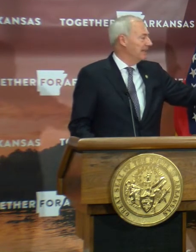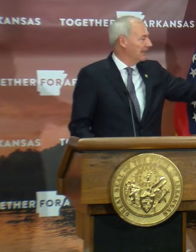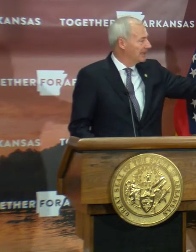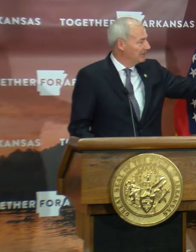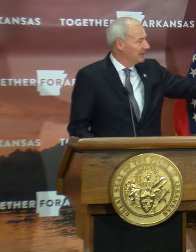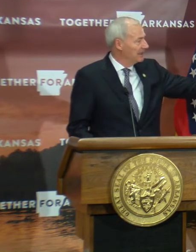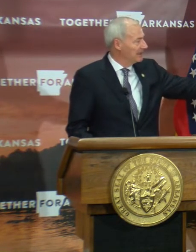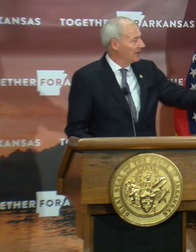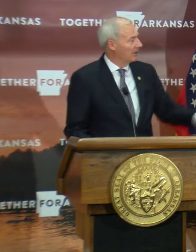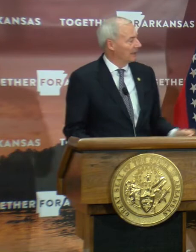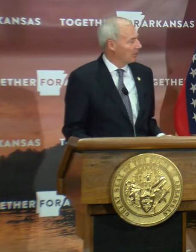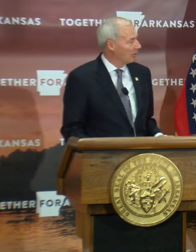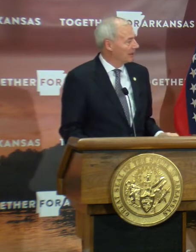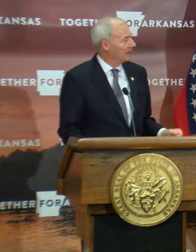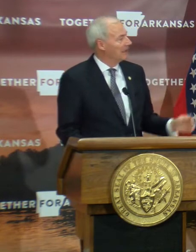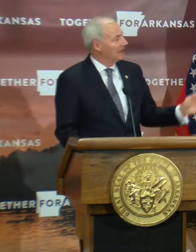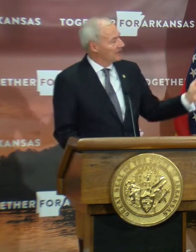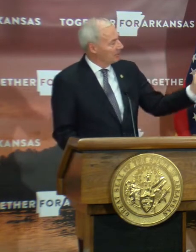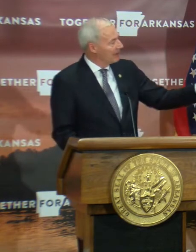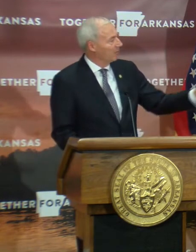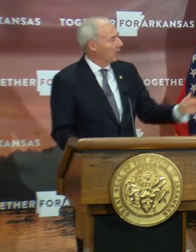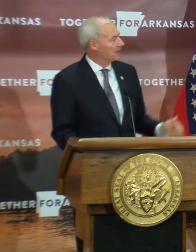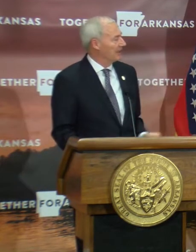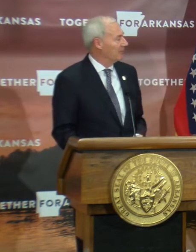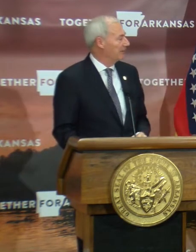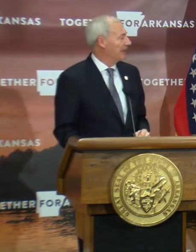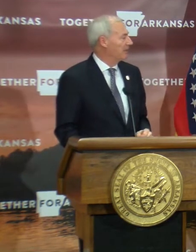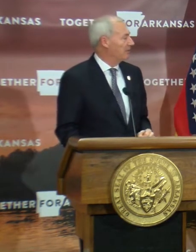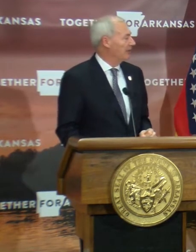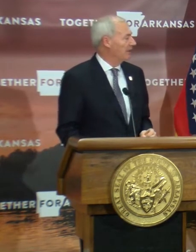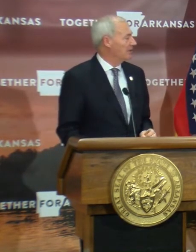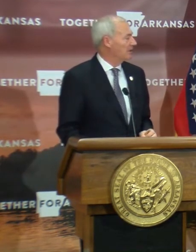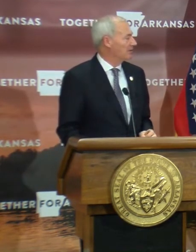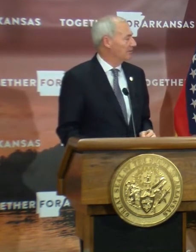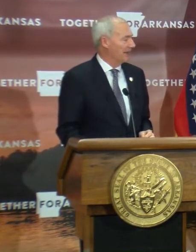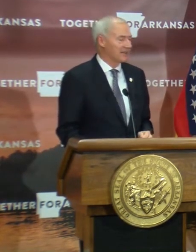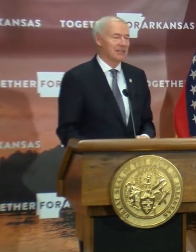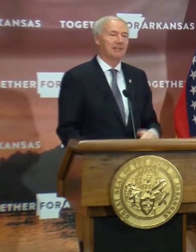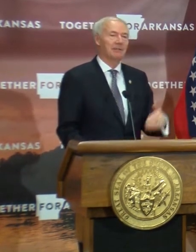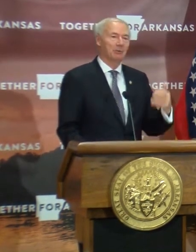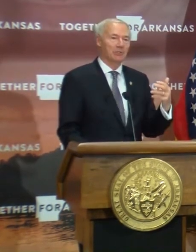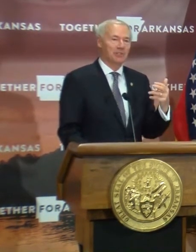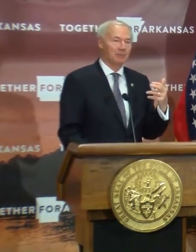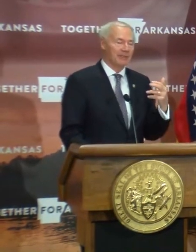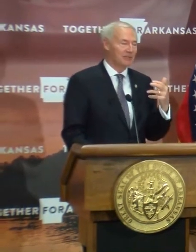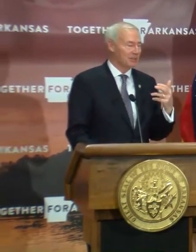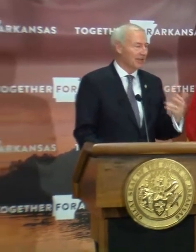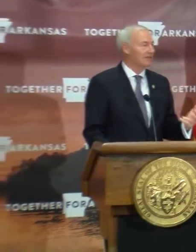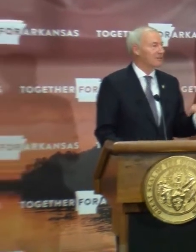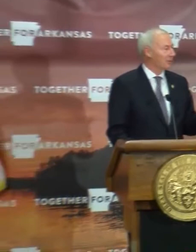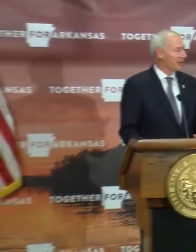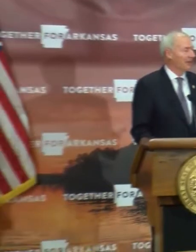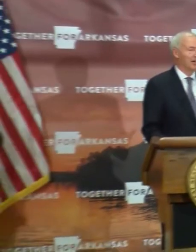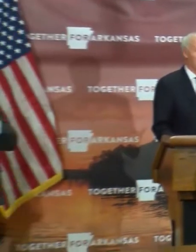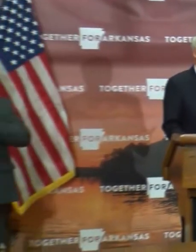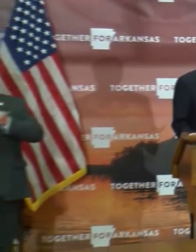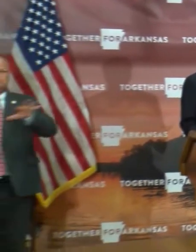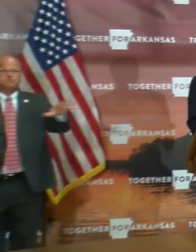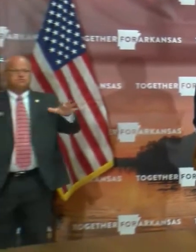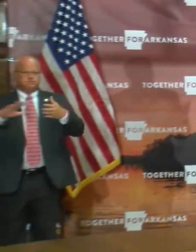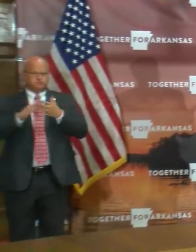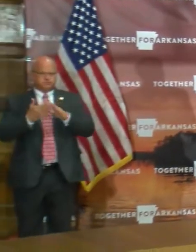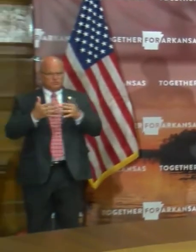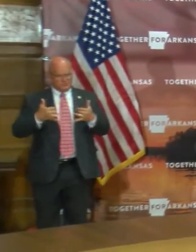that day come in and are recorded. So we got to watch that. We've got to do better in terms of positivity, which just means there's a lot of spread in our